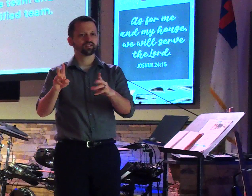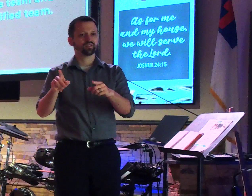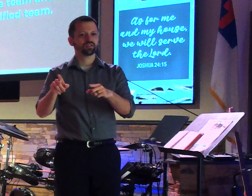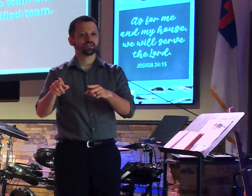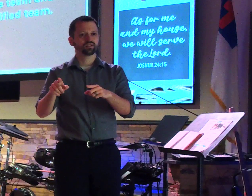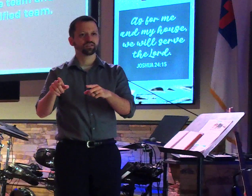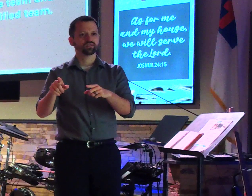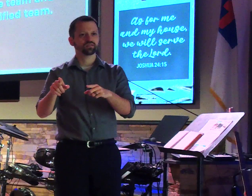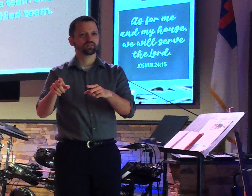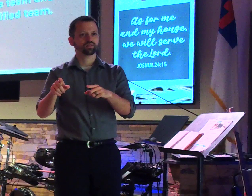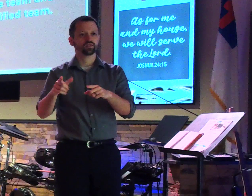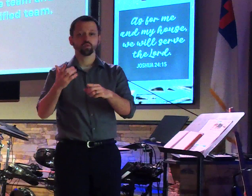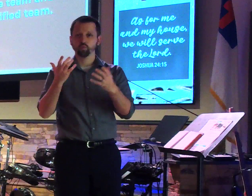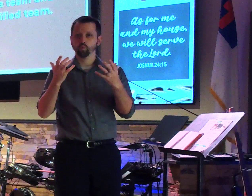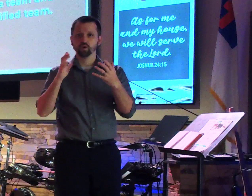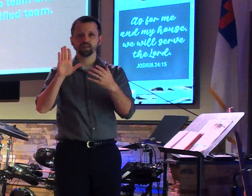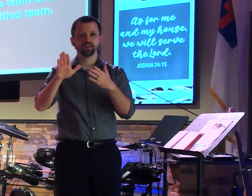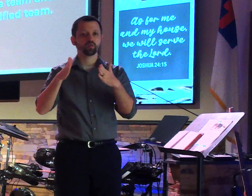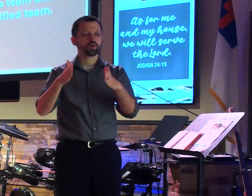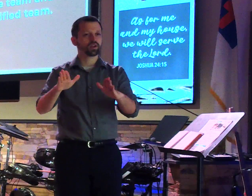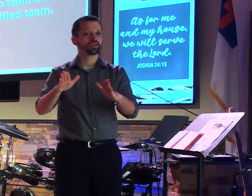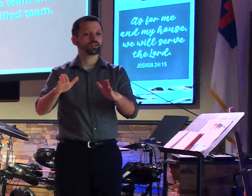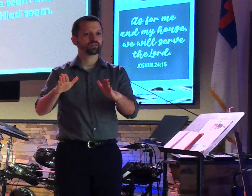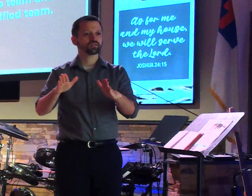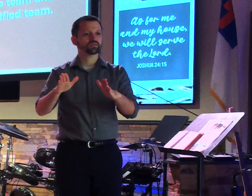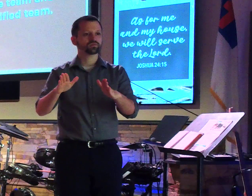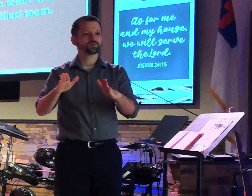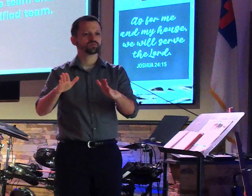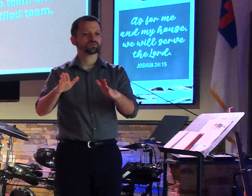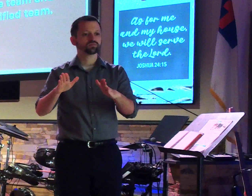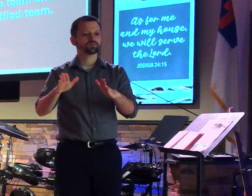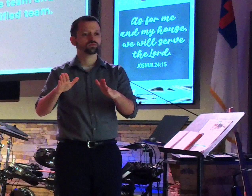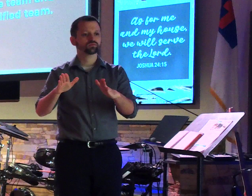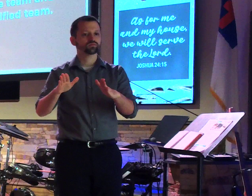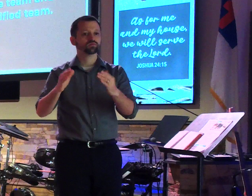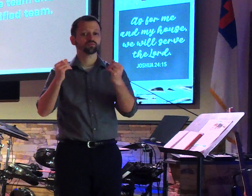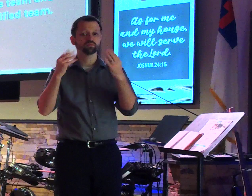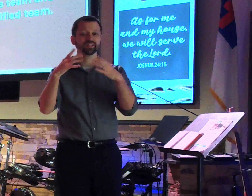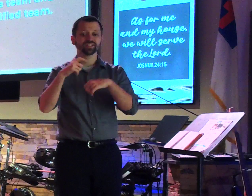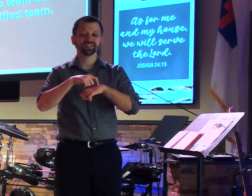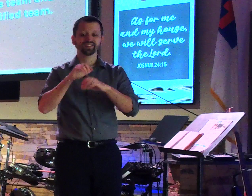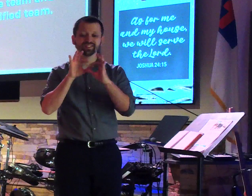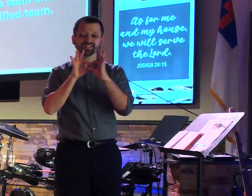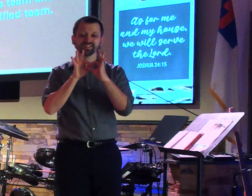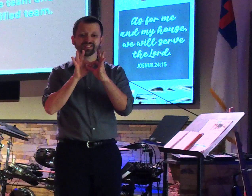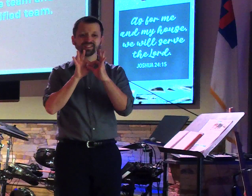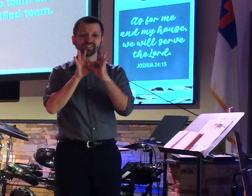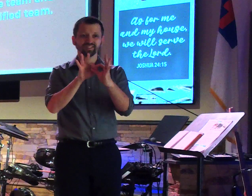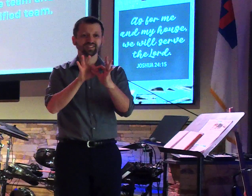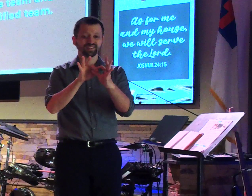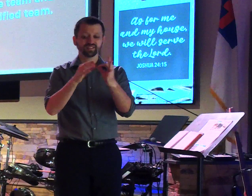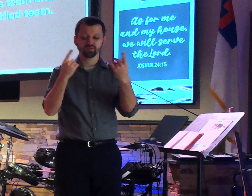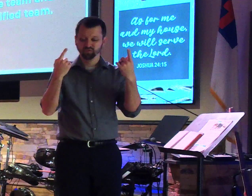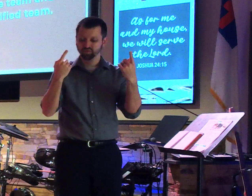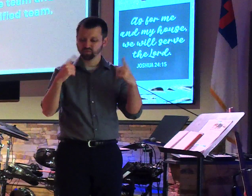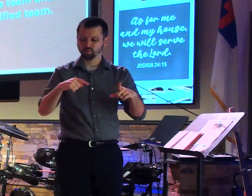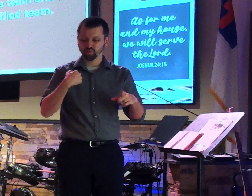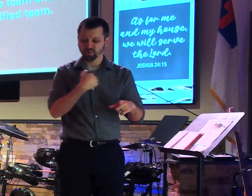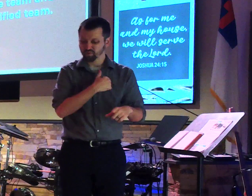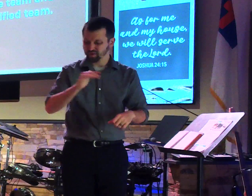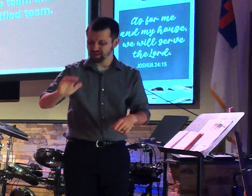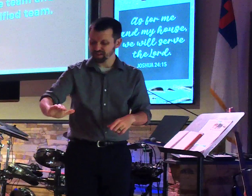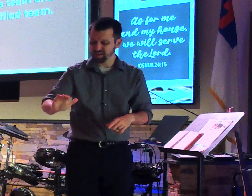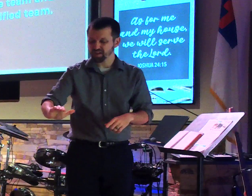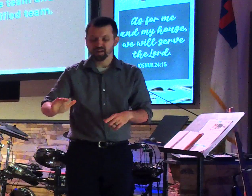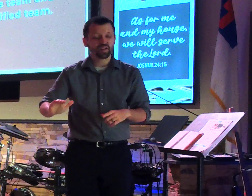You know, they want their way. And that goes back many times to childhood. We're used to getting our own way. Mom and